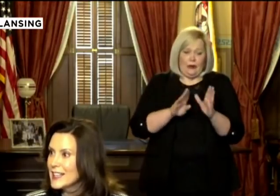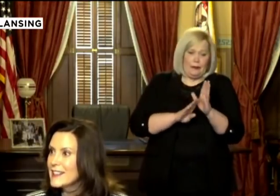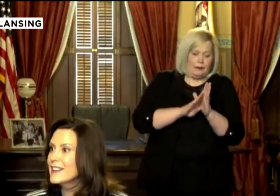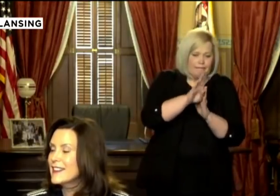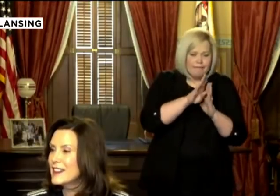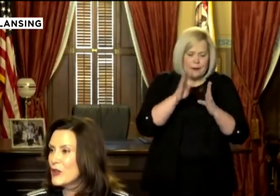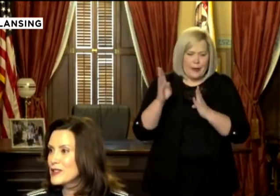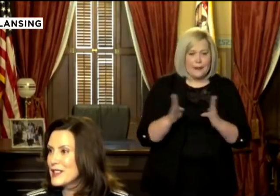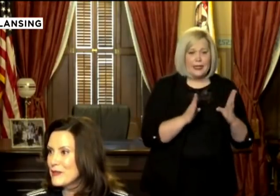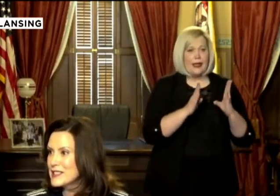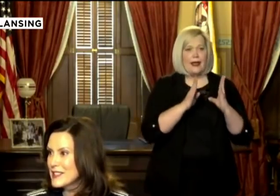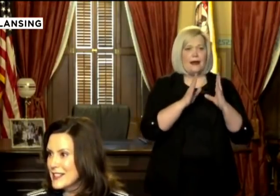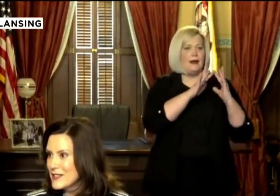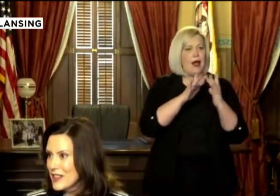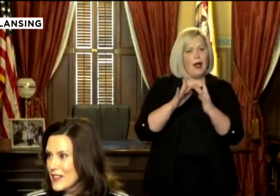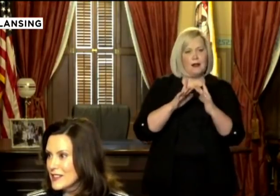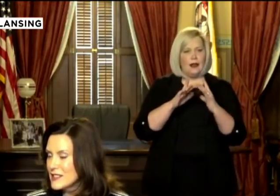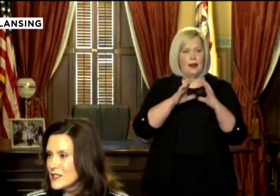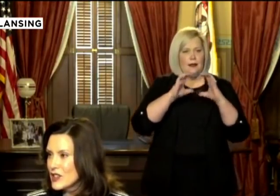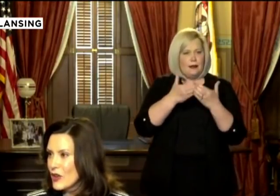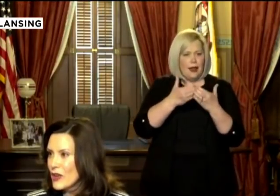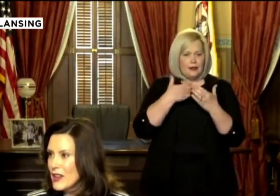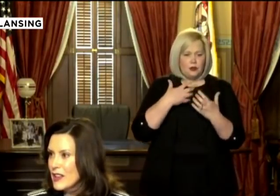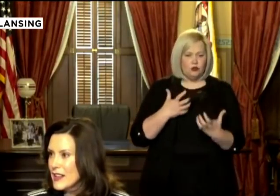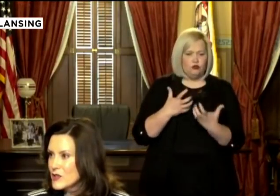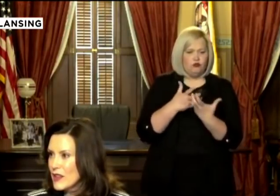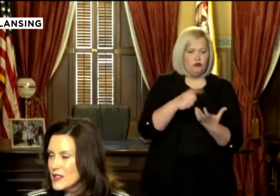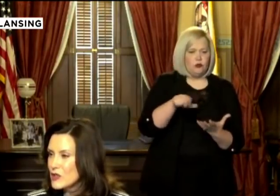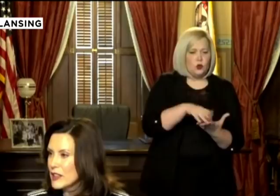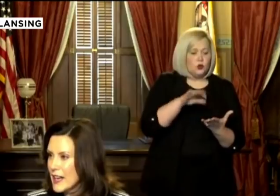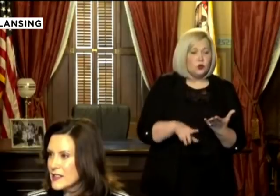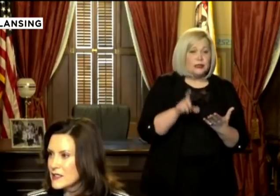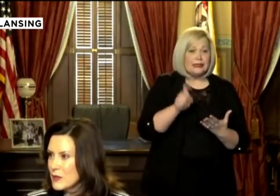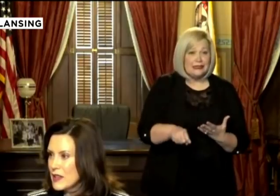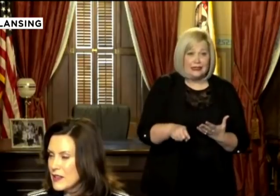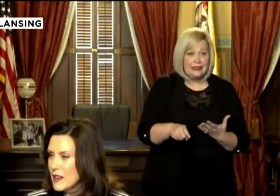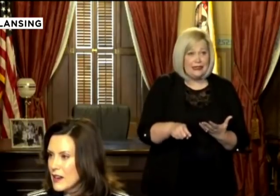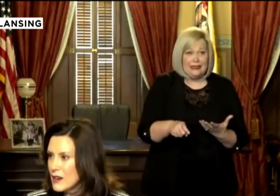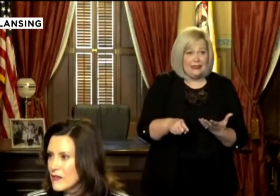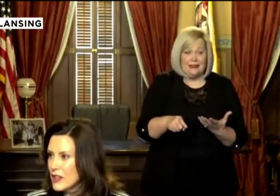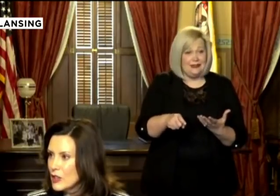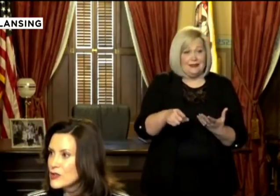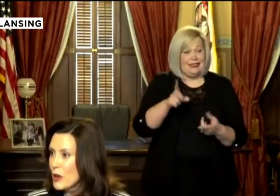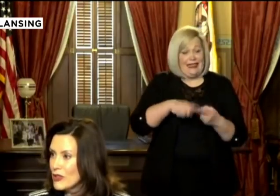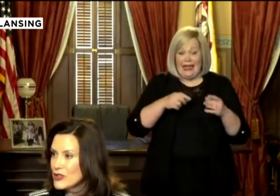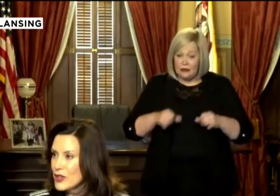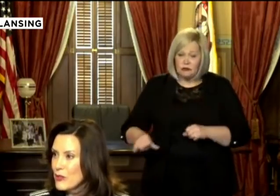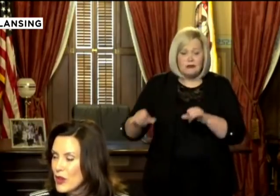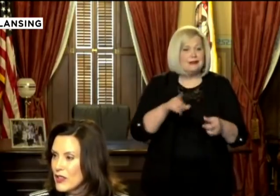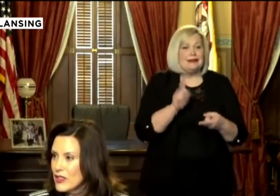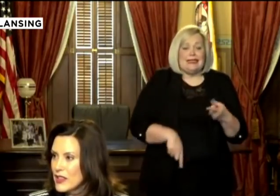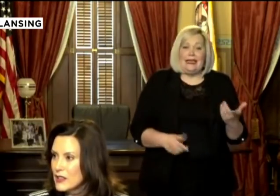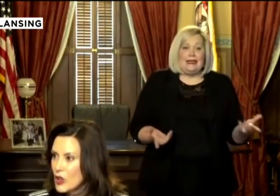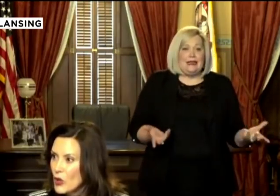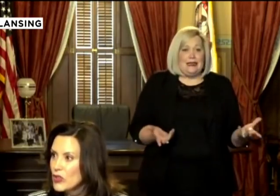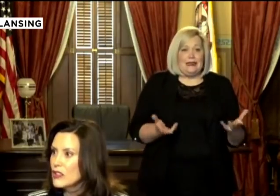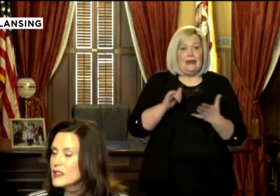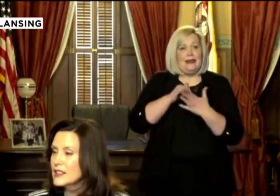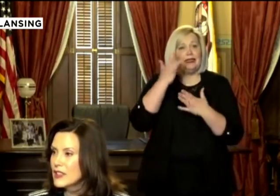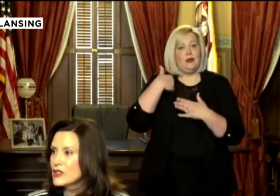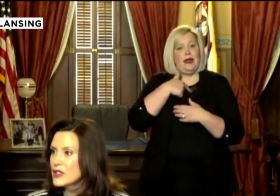an online course that meets the needs of the kids. And so that's why this really has to be in close partnership with